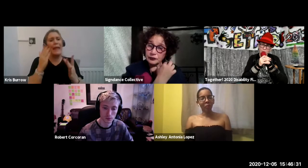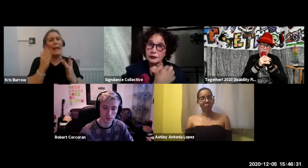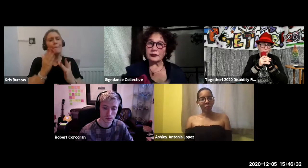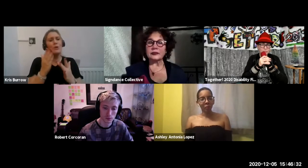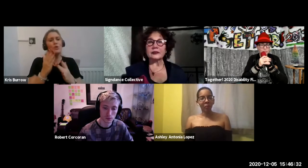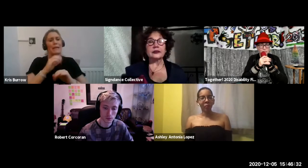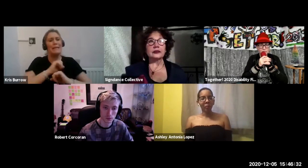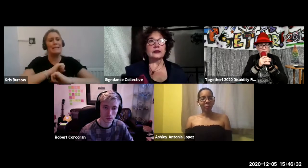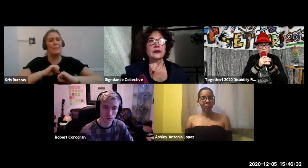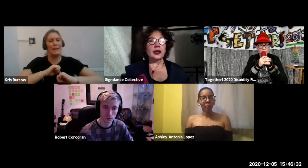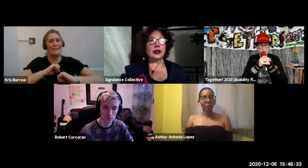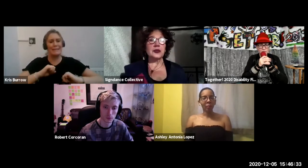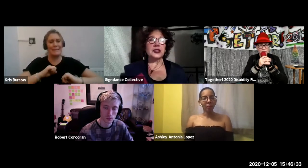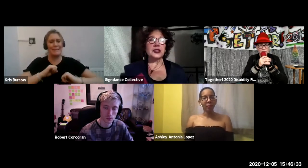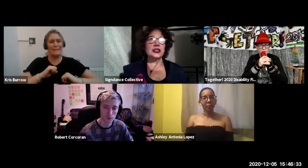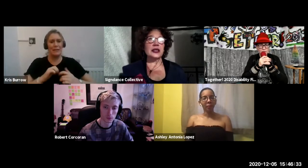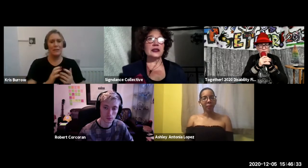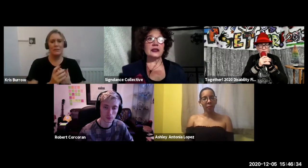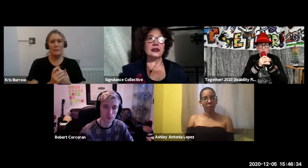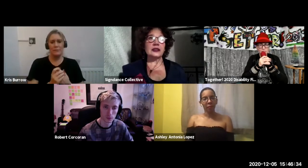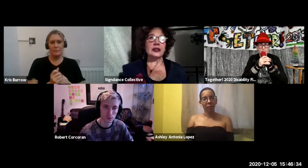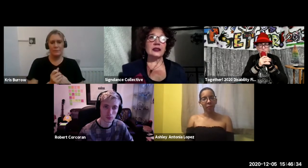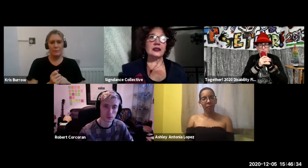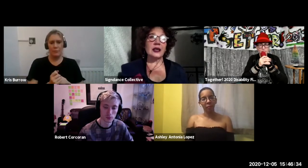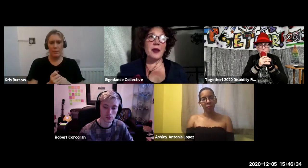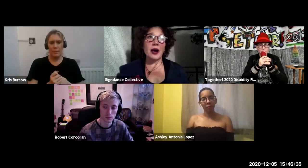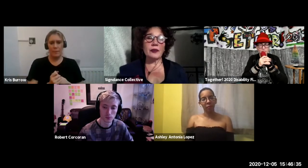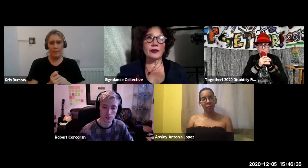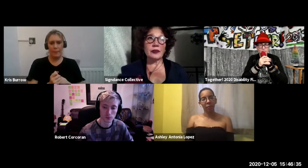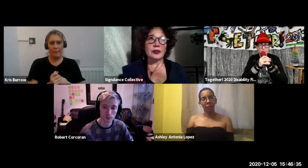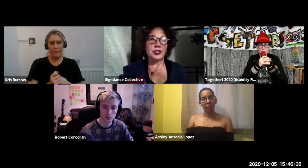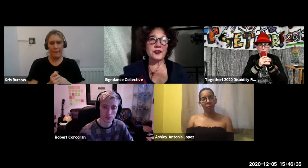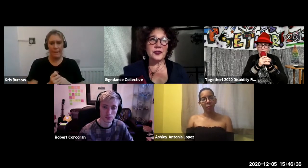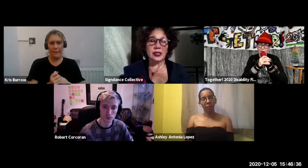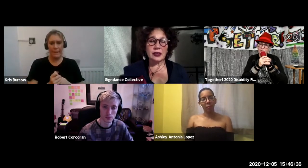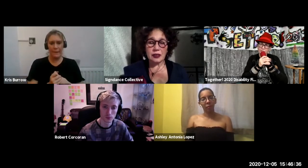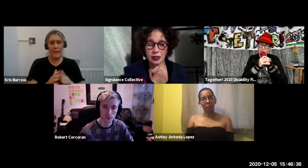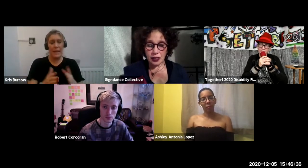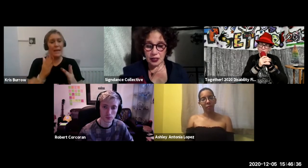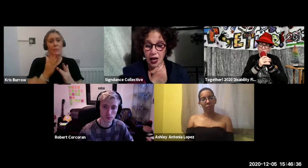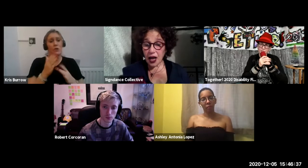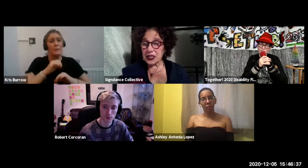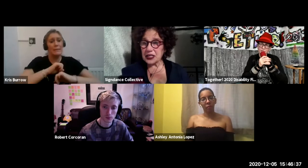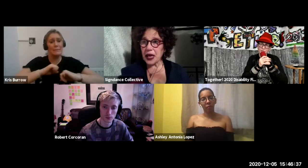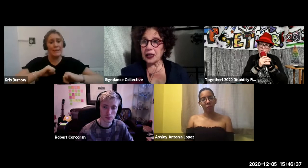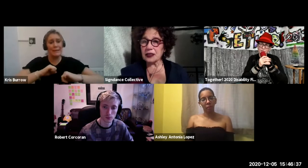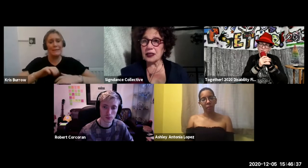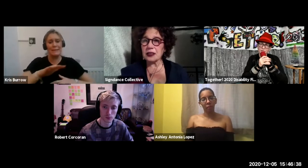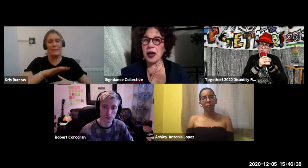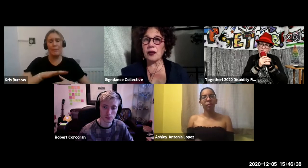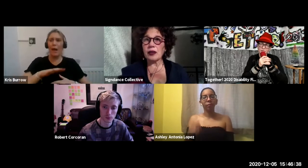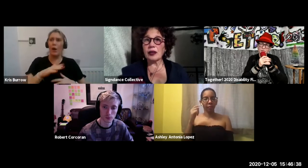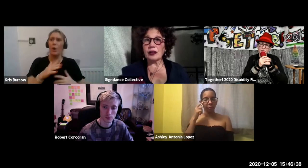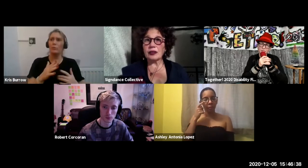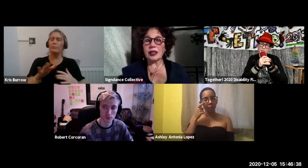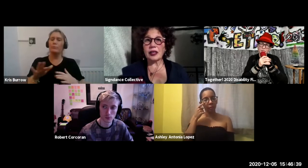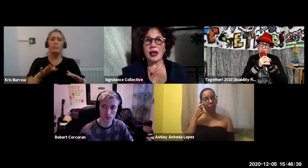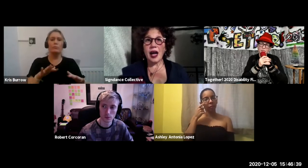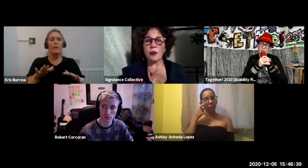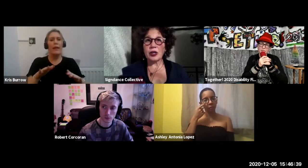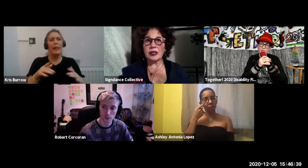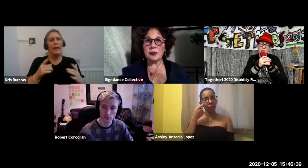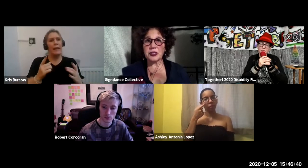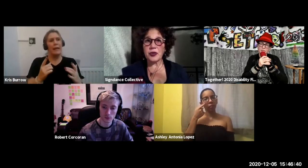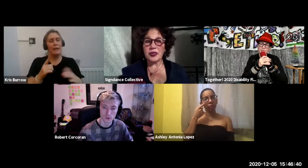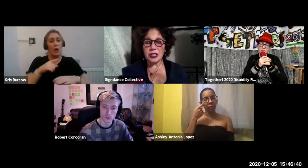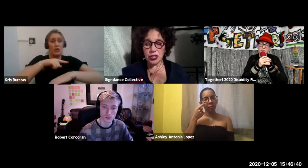Spaces. In Between Spaces is about shifting in time and space. It's about looking at how